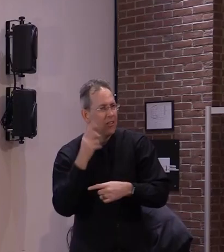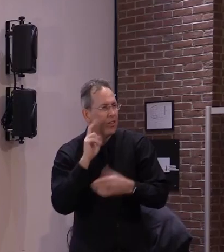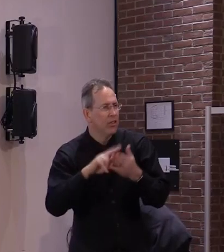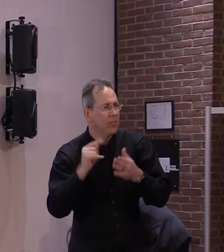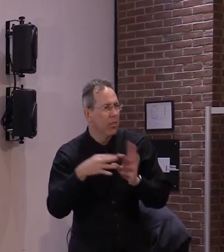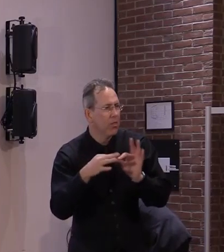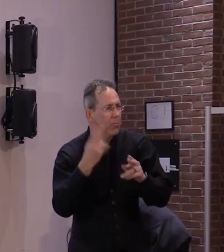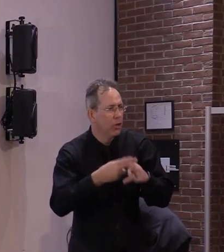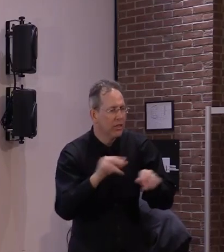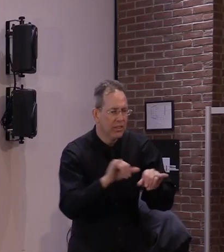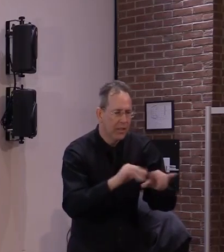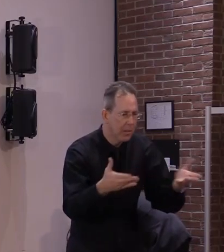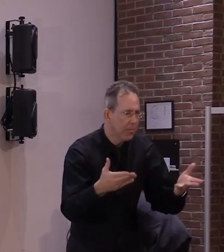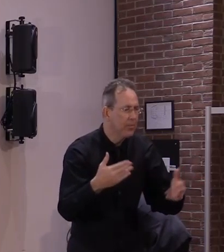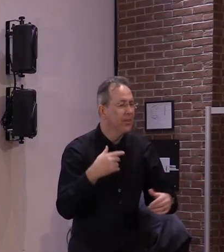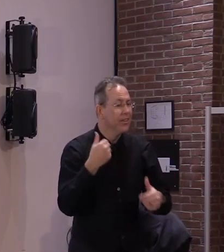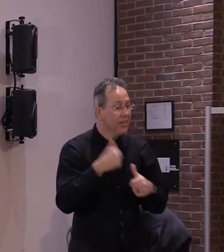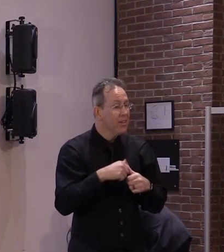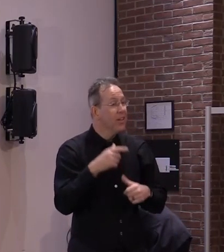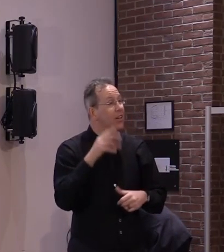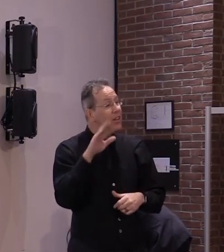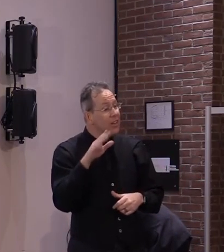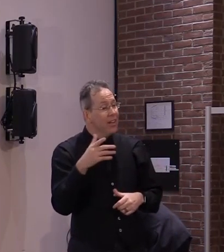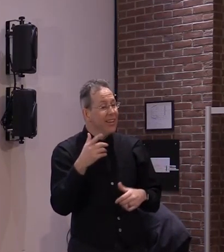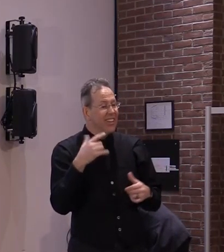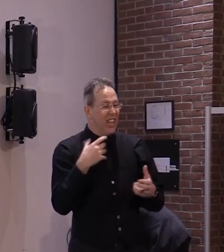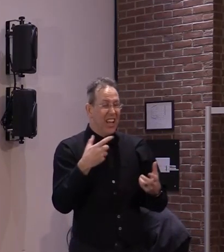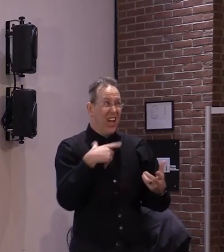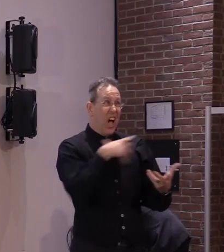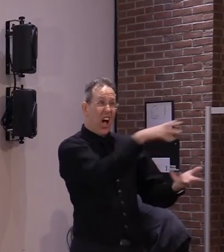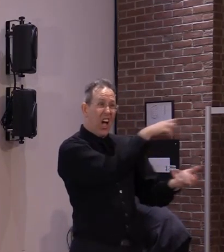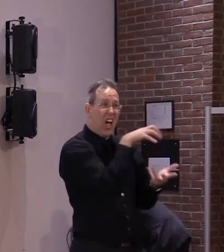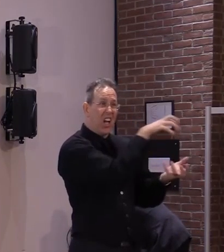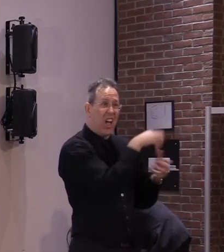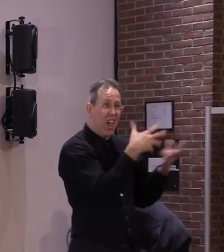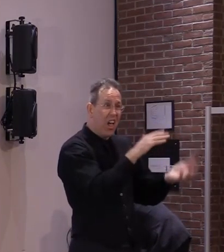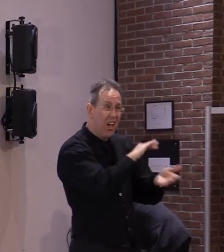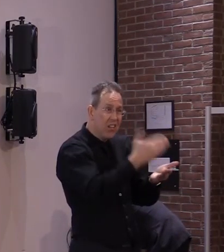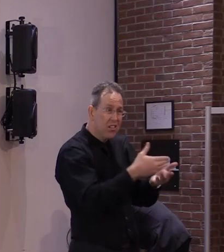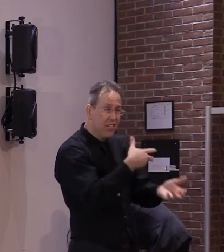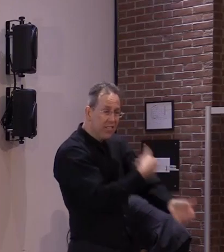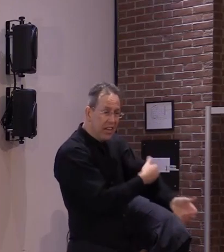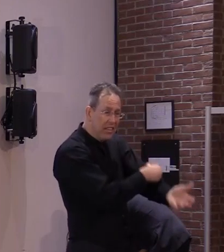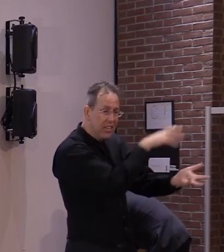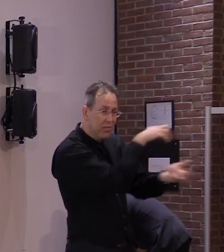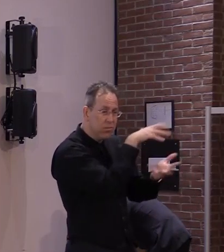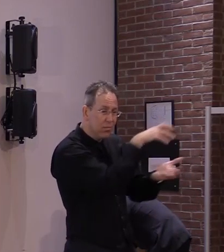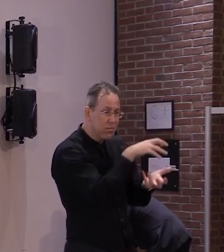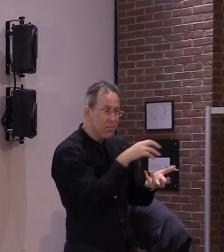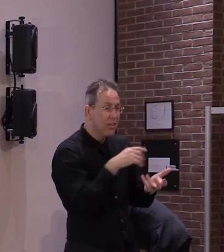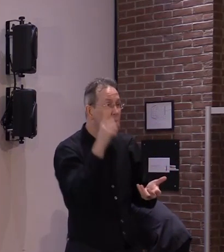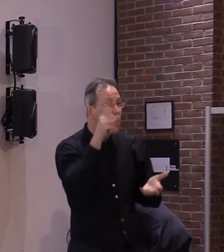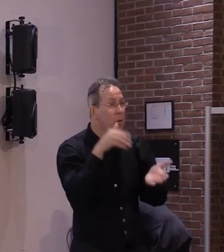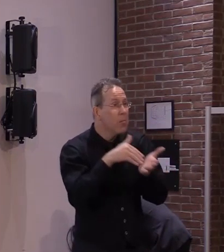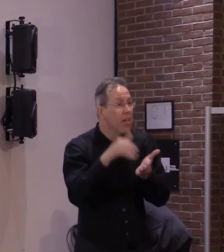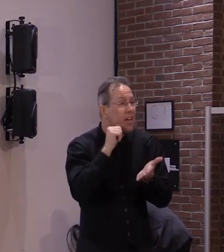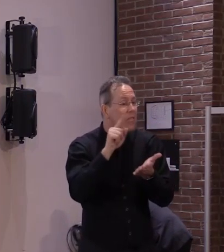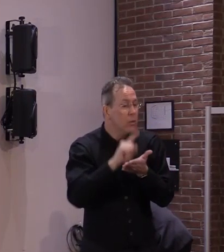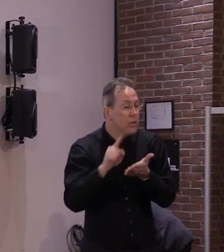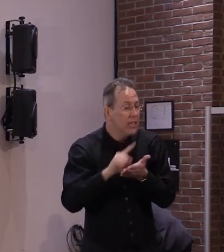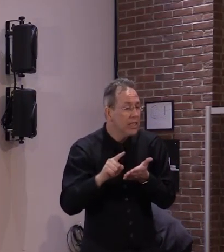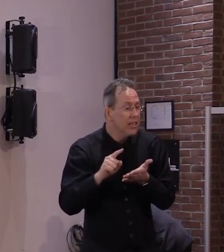where they get an extra million doses this next week. Takes things out of our control. You know, we have some control now